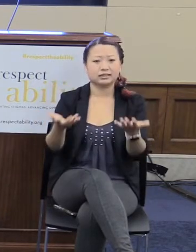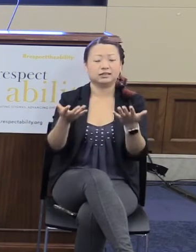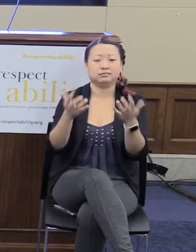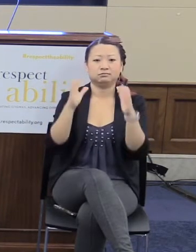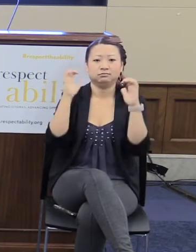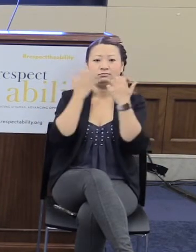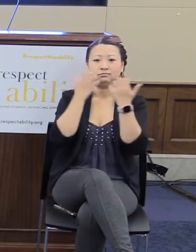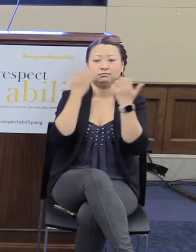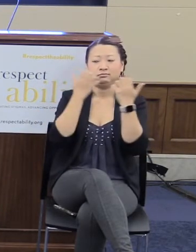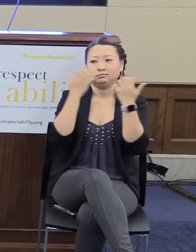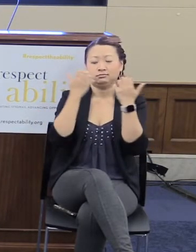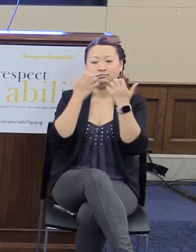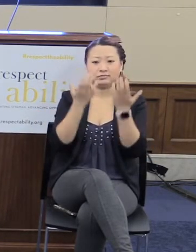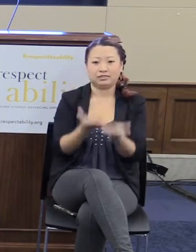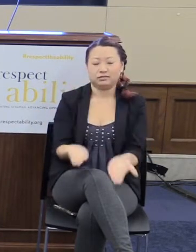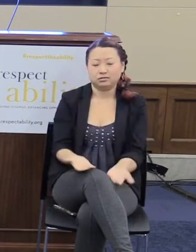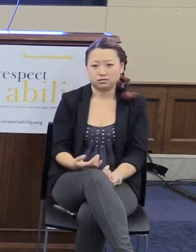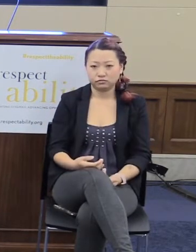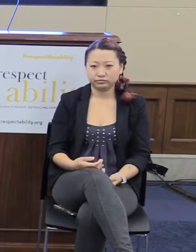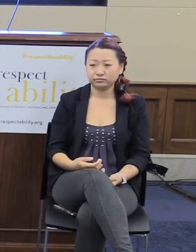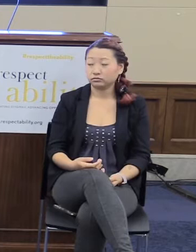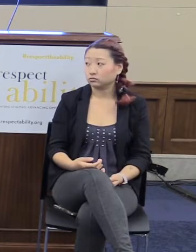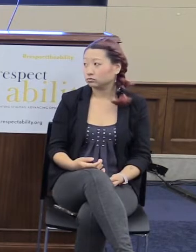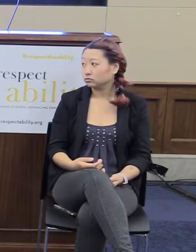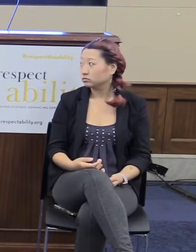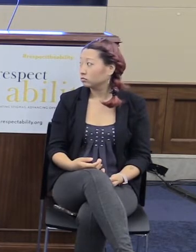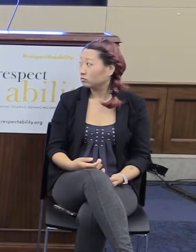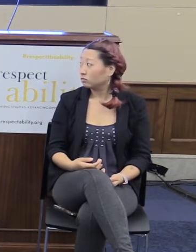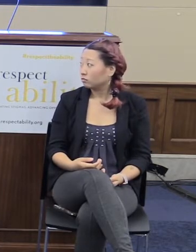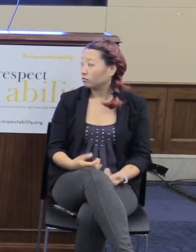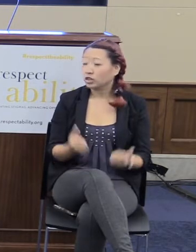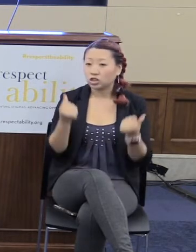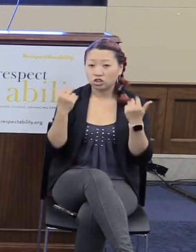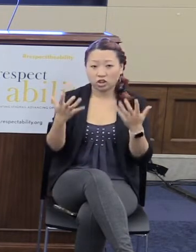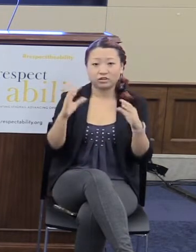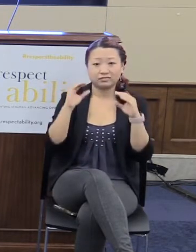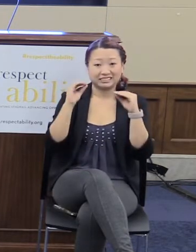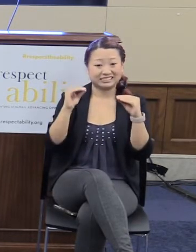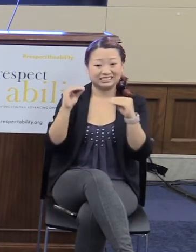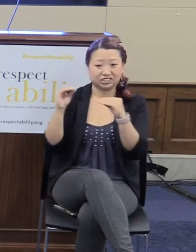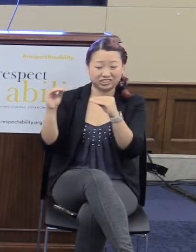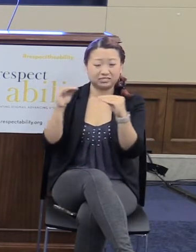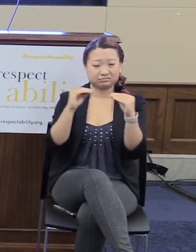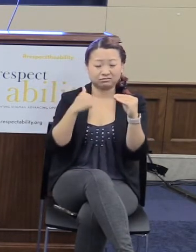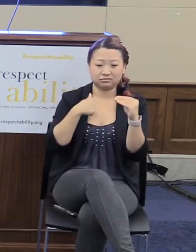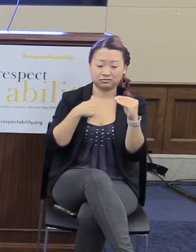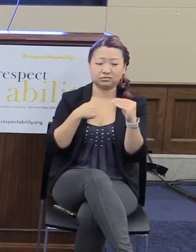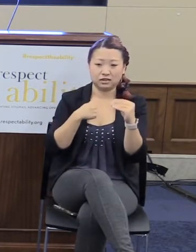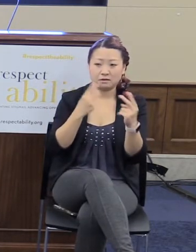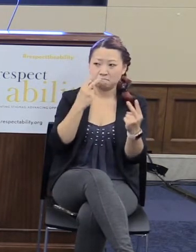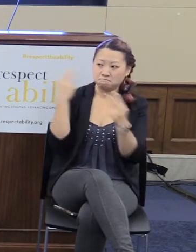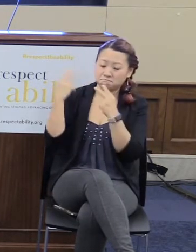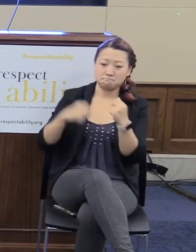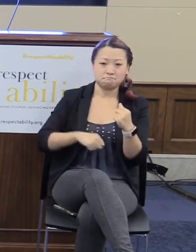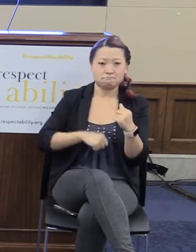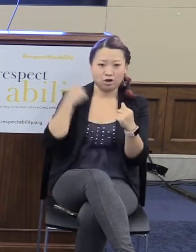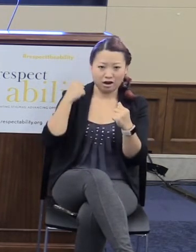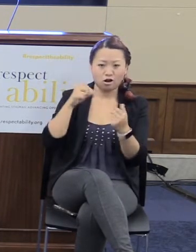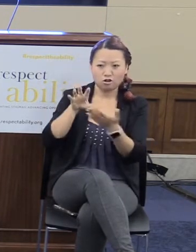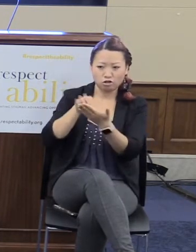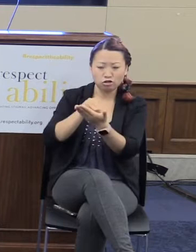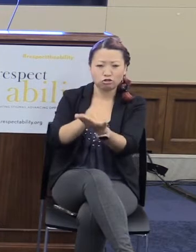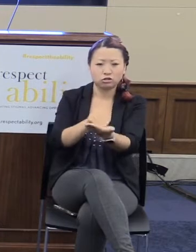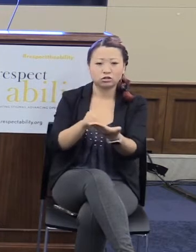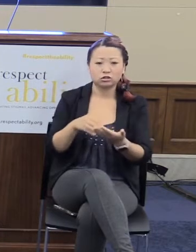incredible things. A lot of teachings that I'm very proud to have. Of course, I would